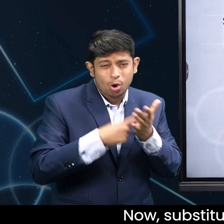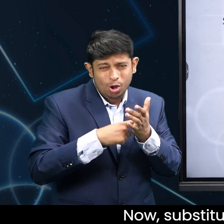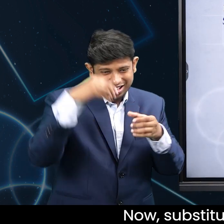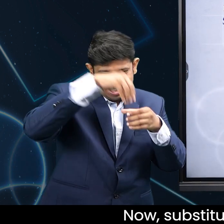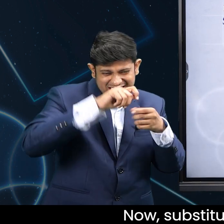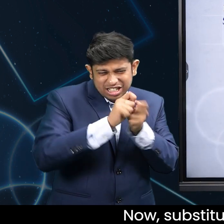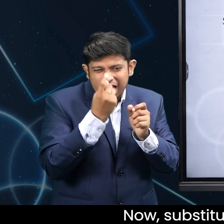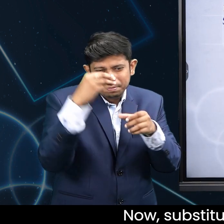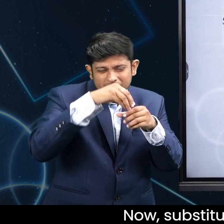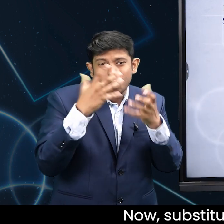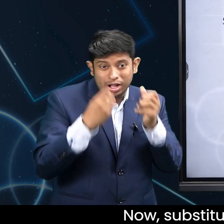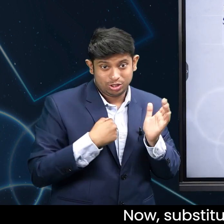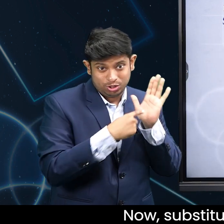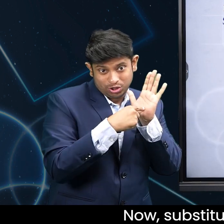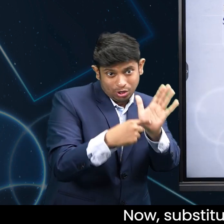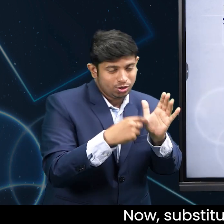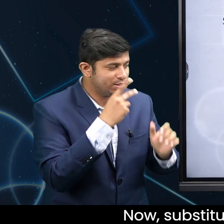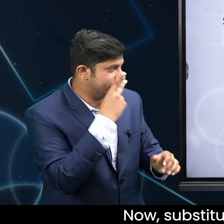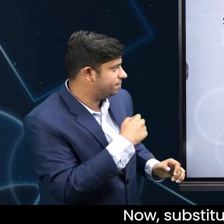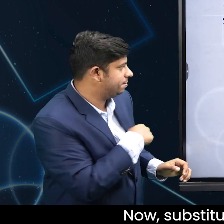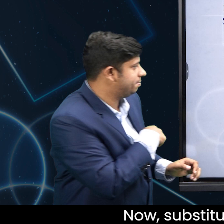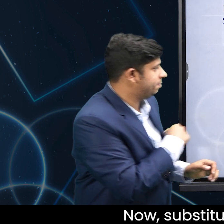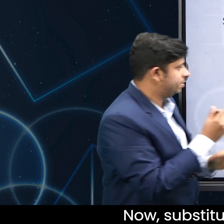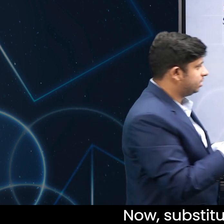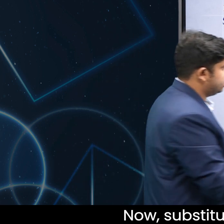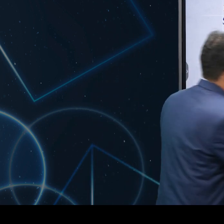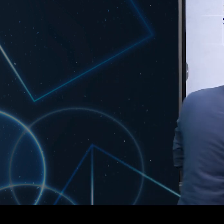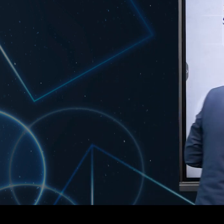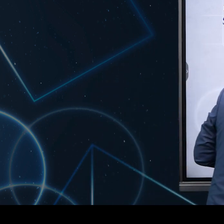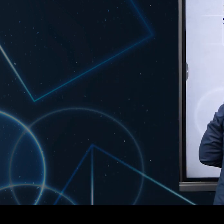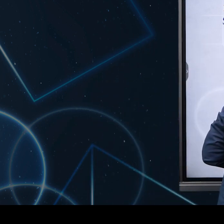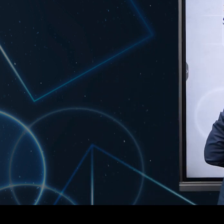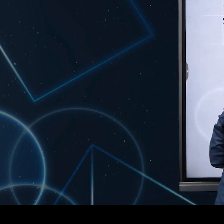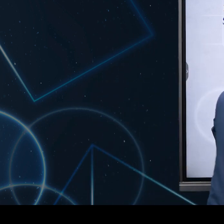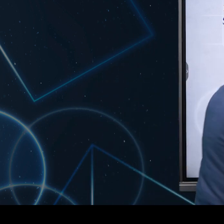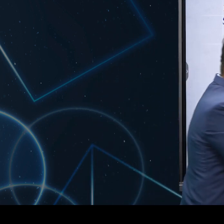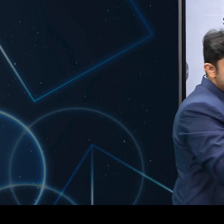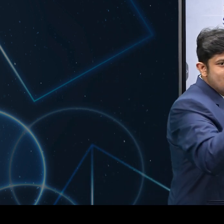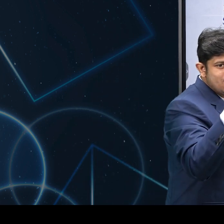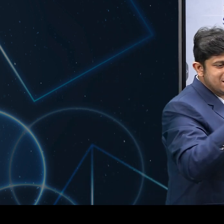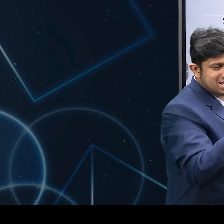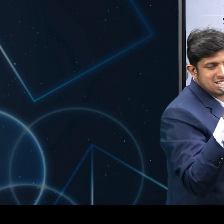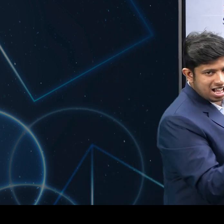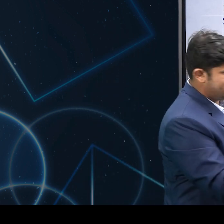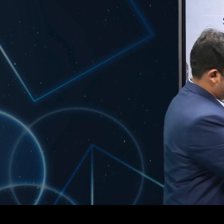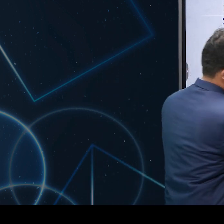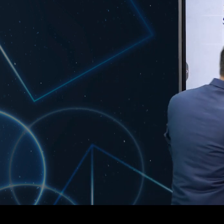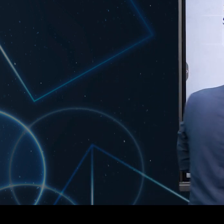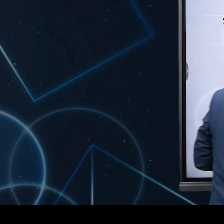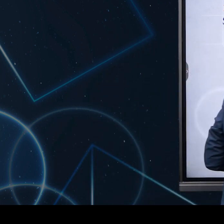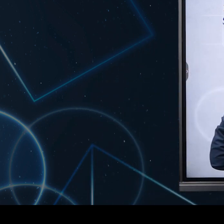Now substitute the values in the formula. We get 22 by 7 into 1 square into 14.